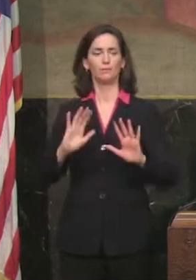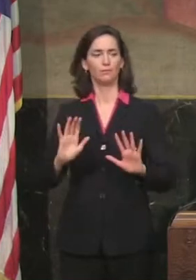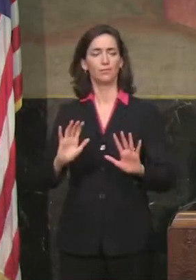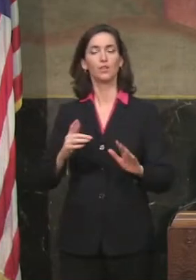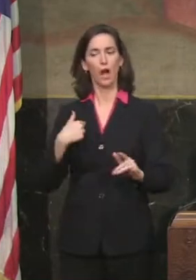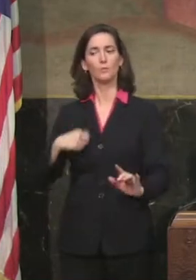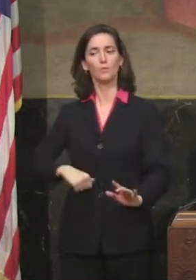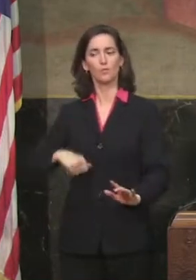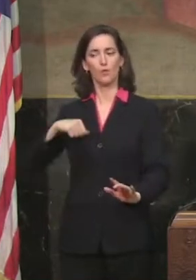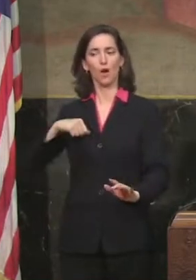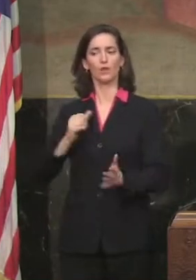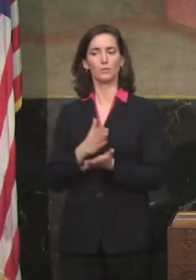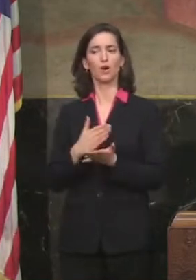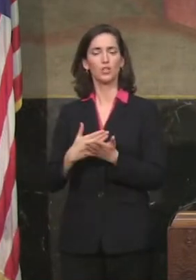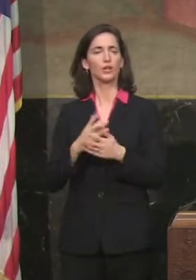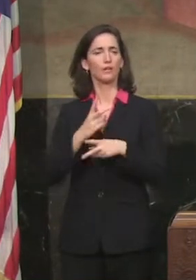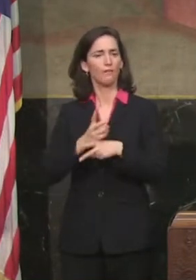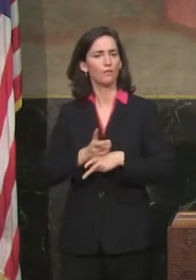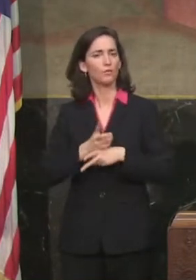As